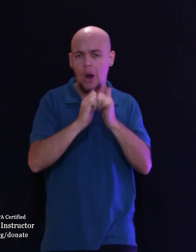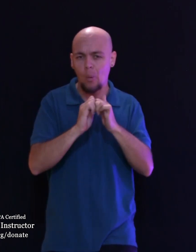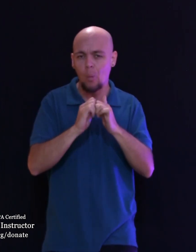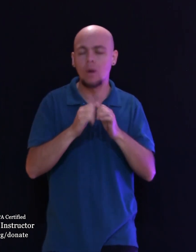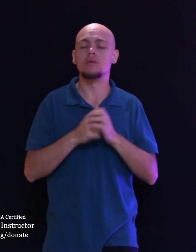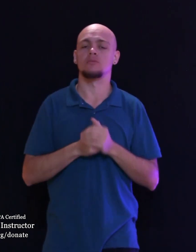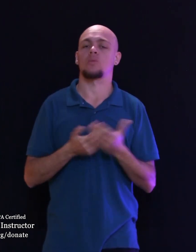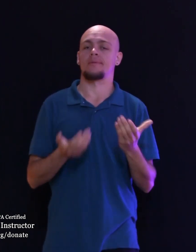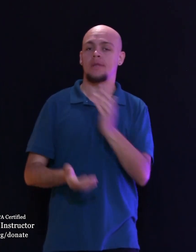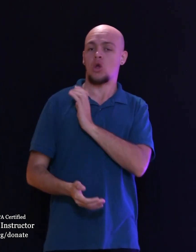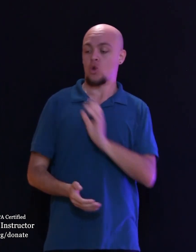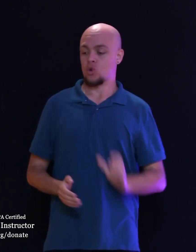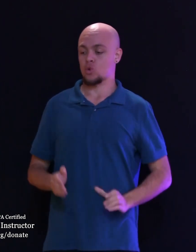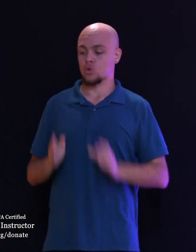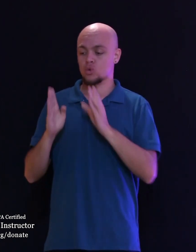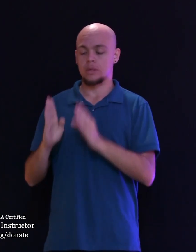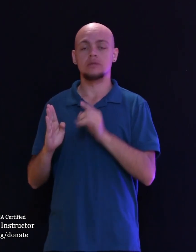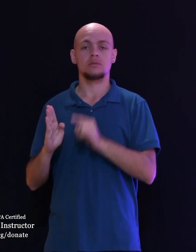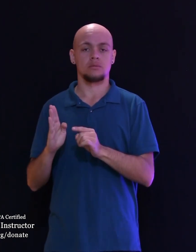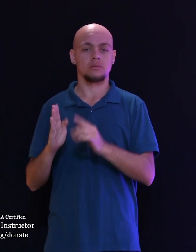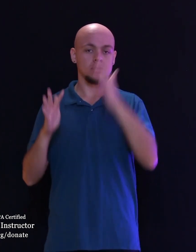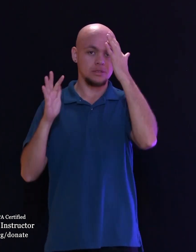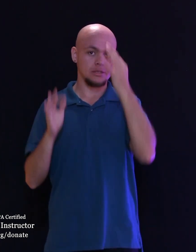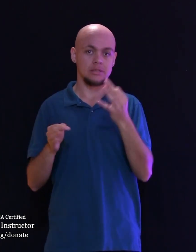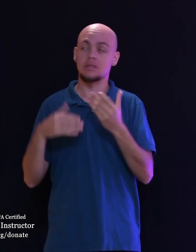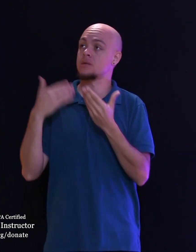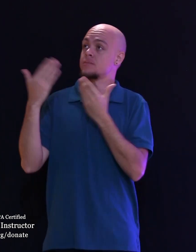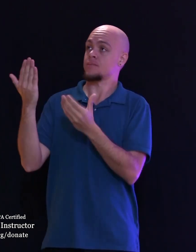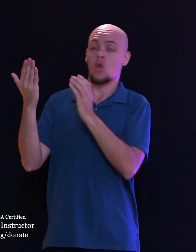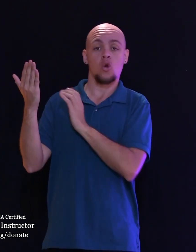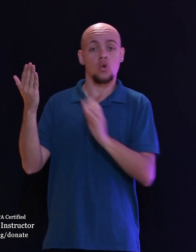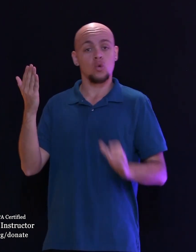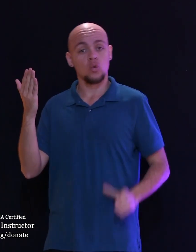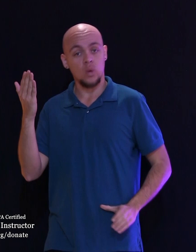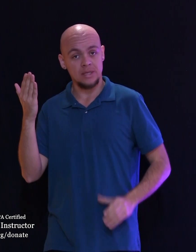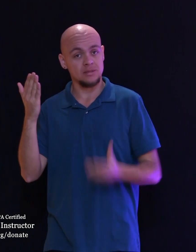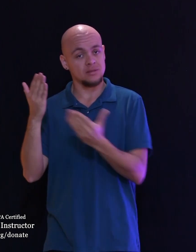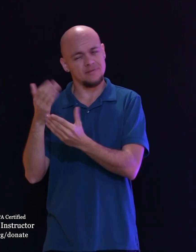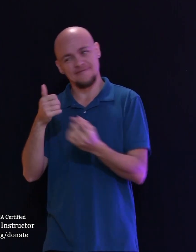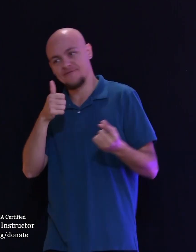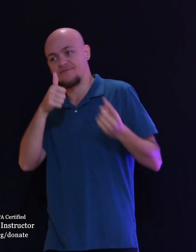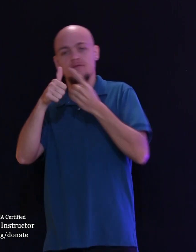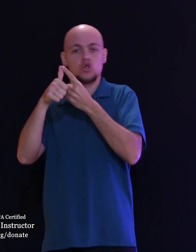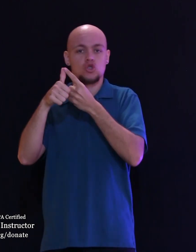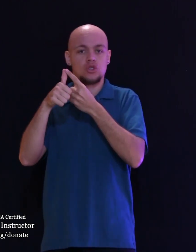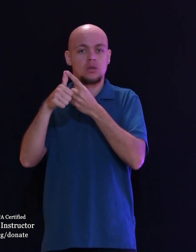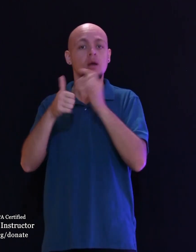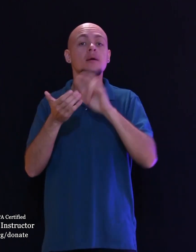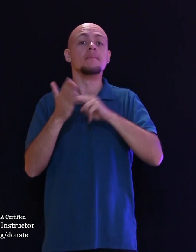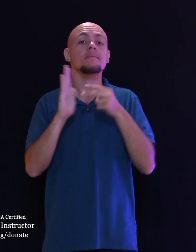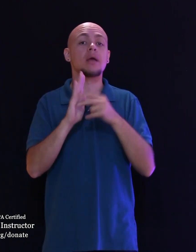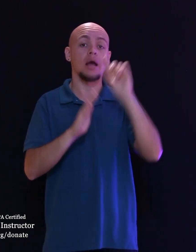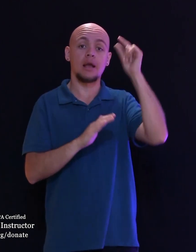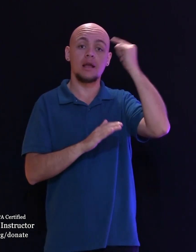Meaning that if a government official came in here and told me, you can't pray, I would go ahead and do it.